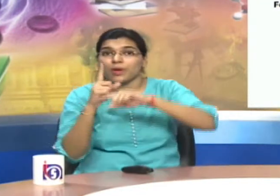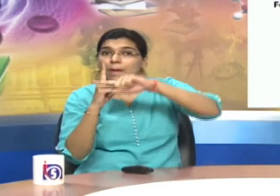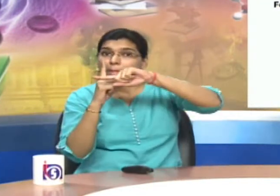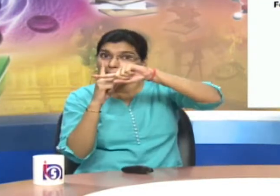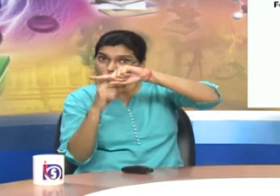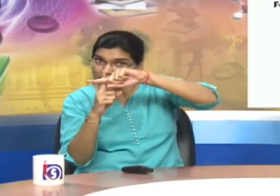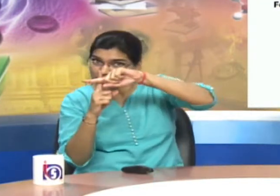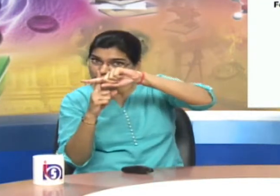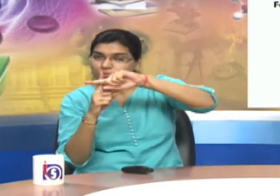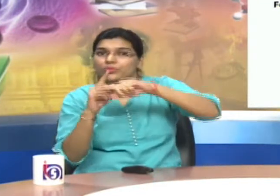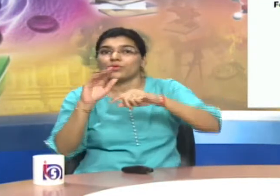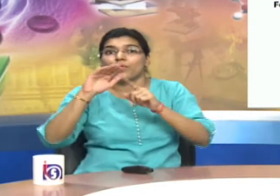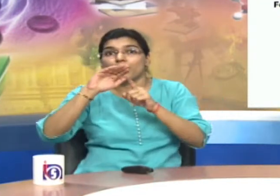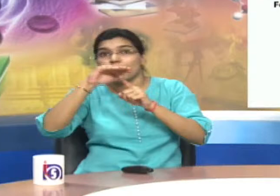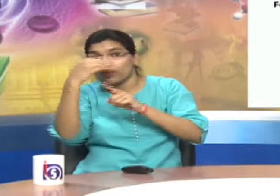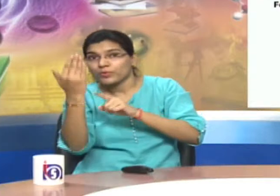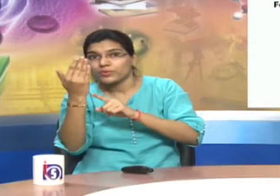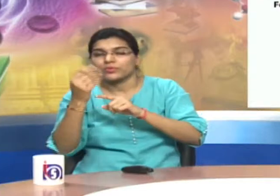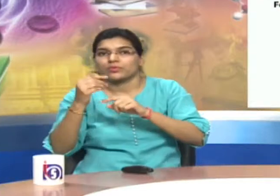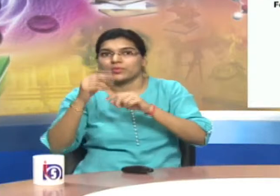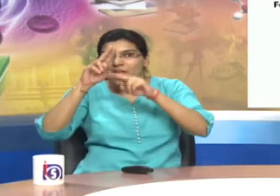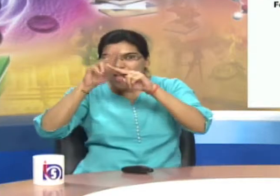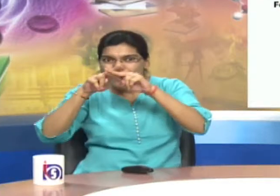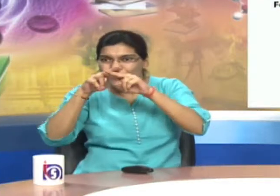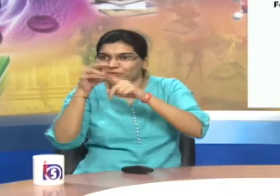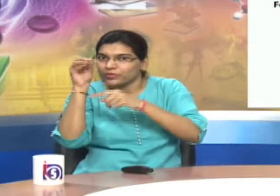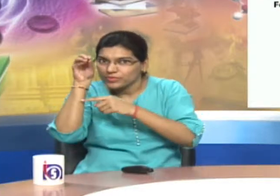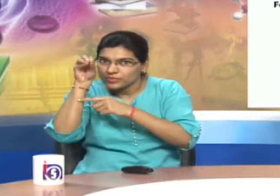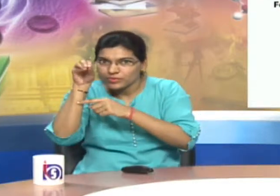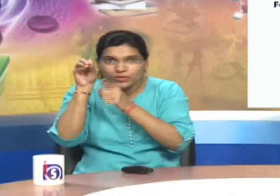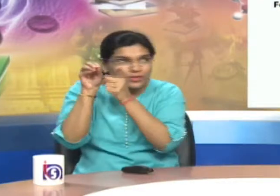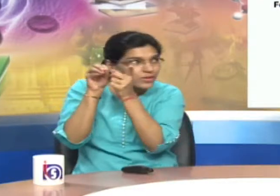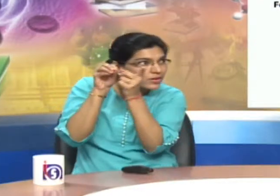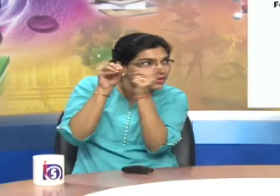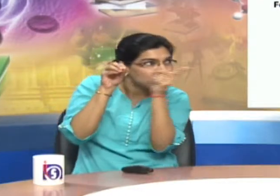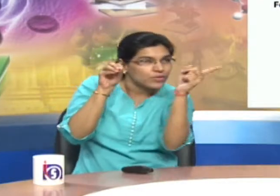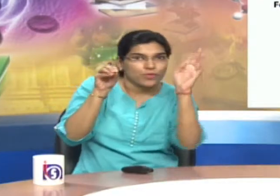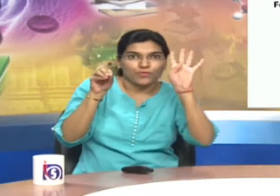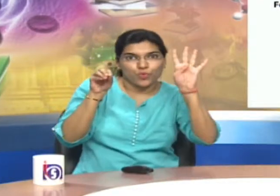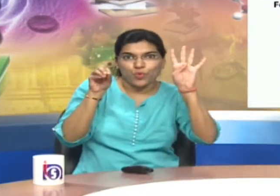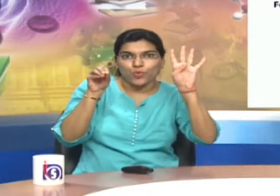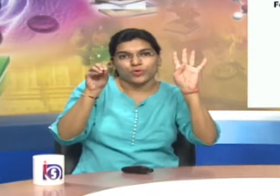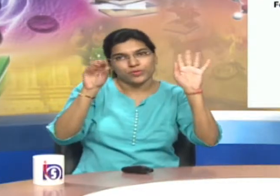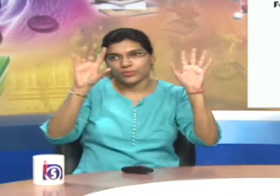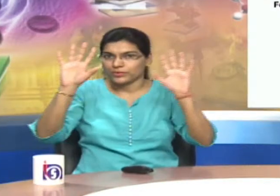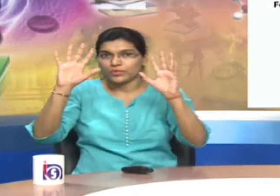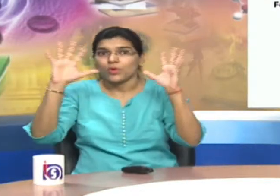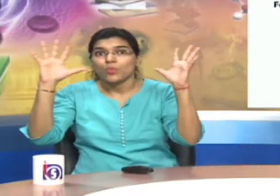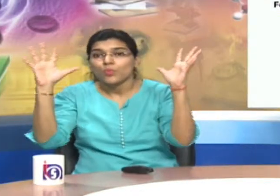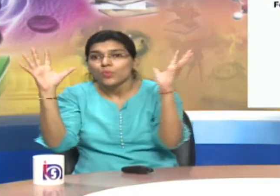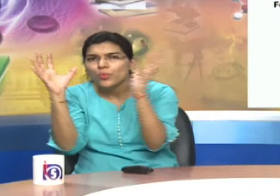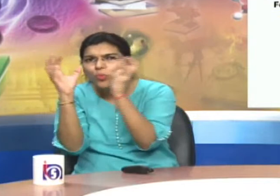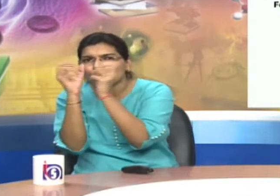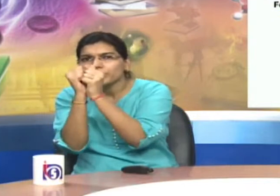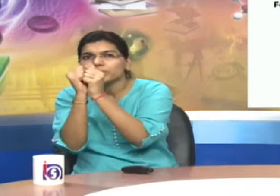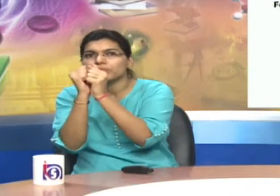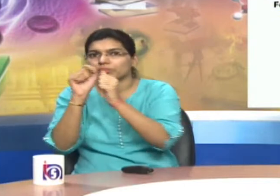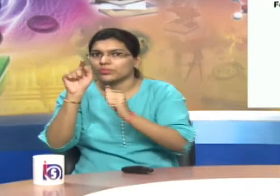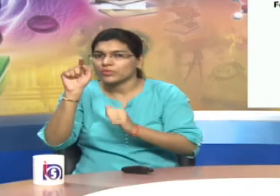similarly English marks are under the column E. So in the F column you will write